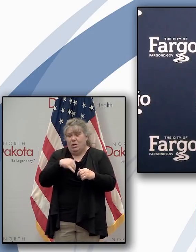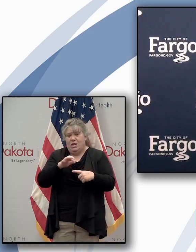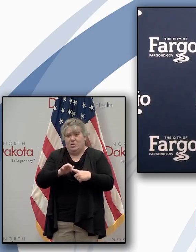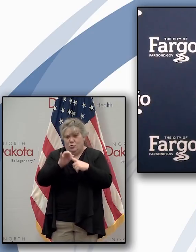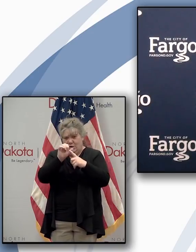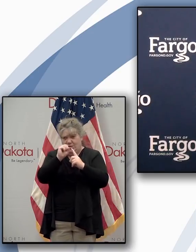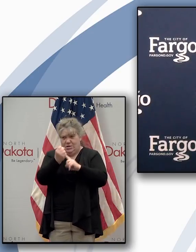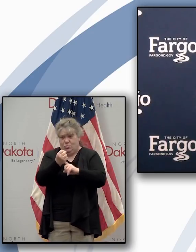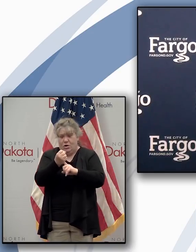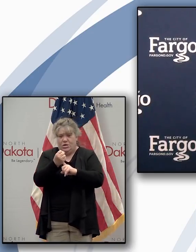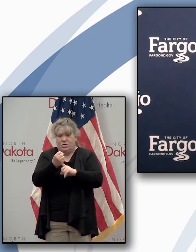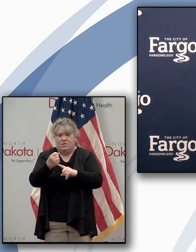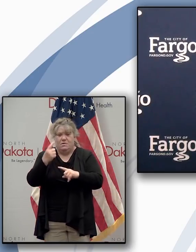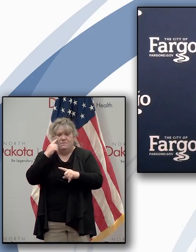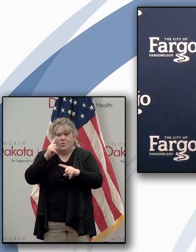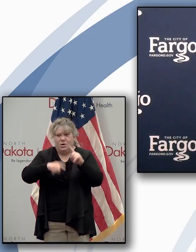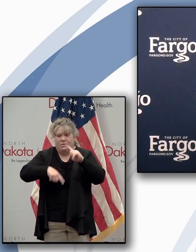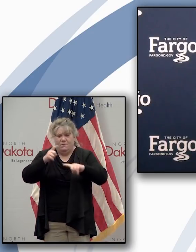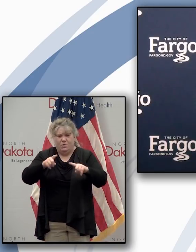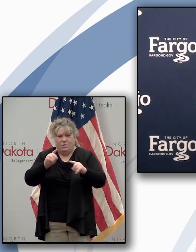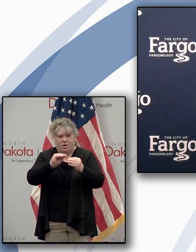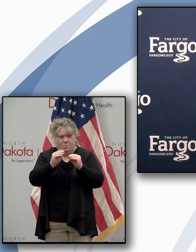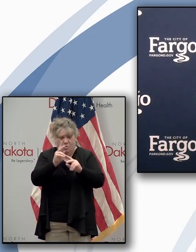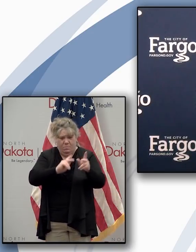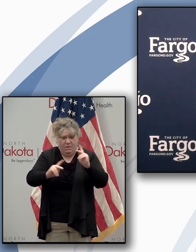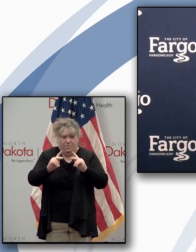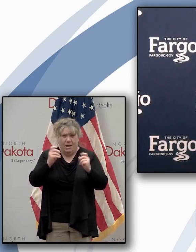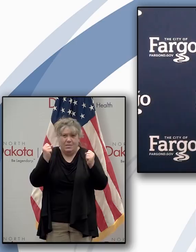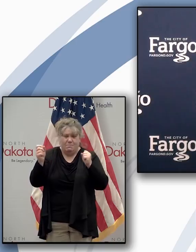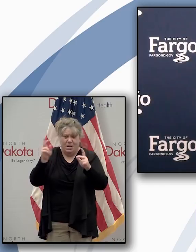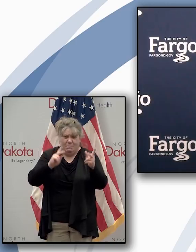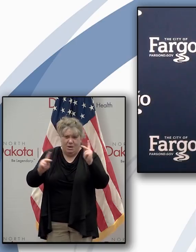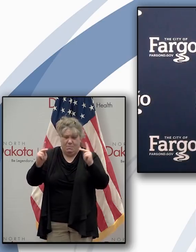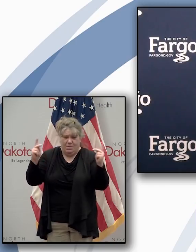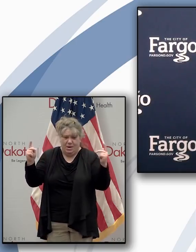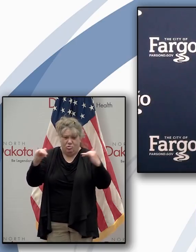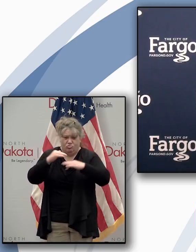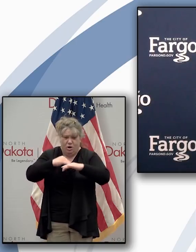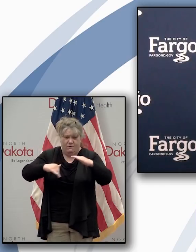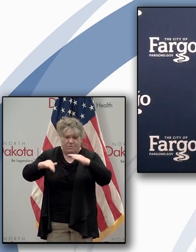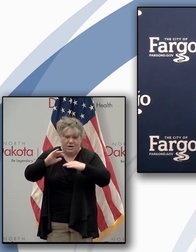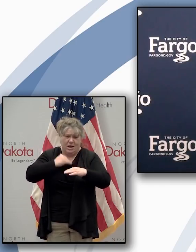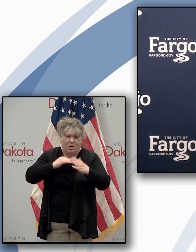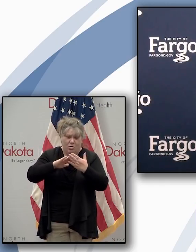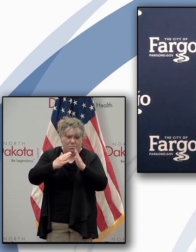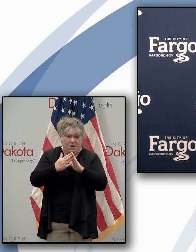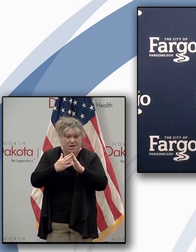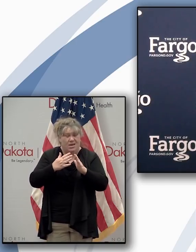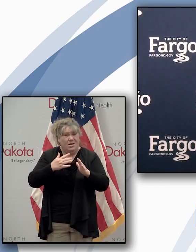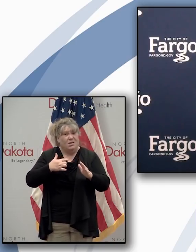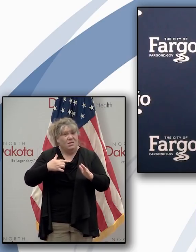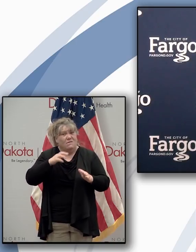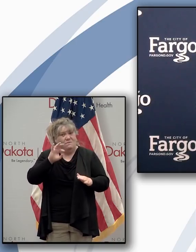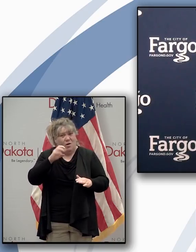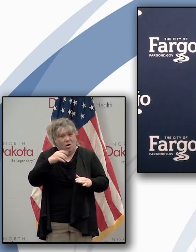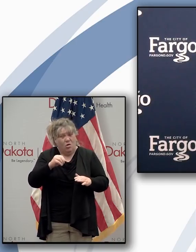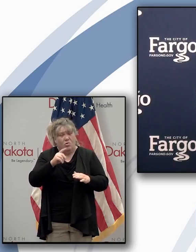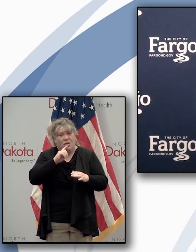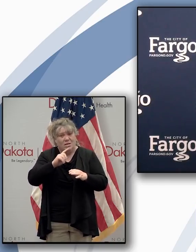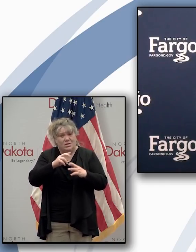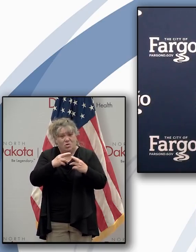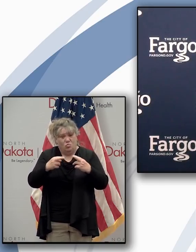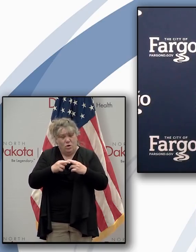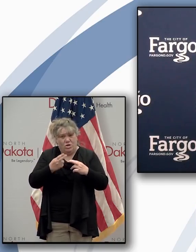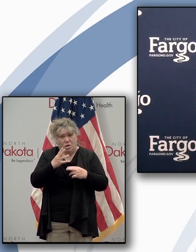situation when it comes to the diverse population and the amount of people traveling to our area from rural communities. We are a regional hub, and I'll talk about some of that data